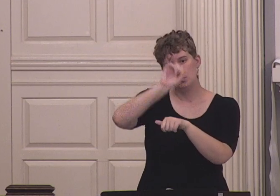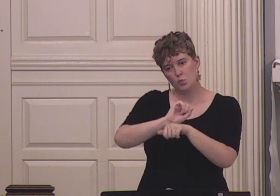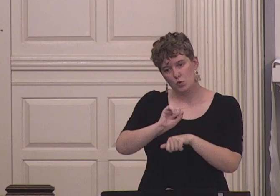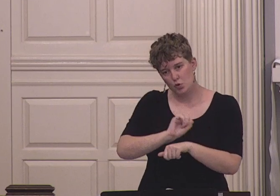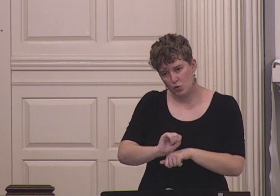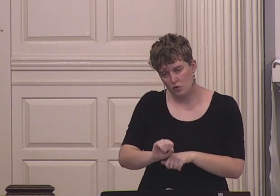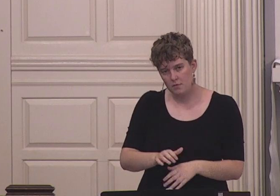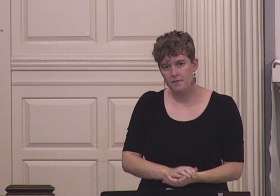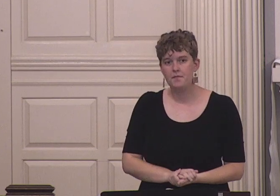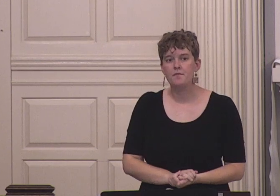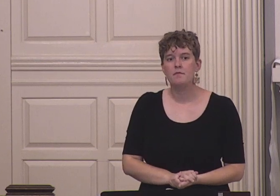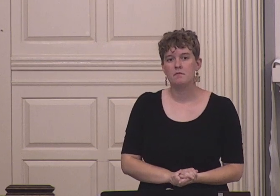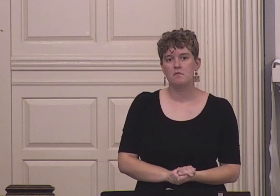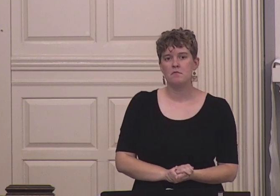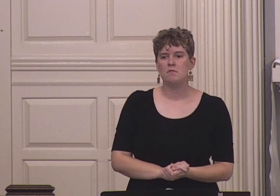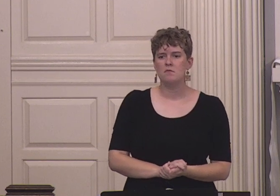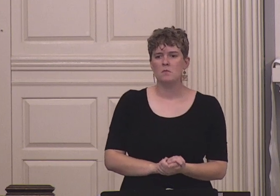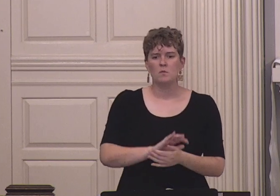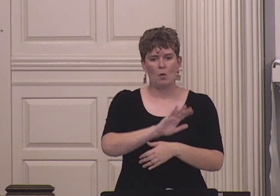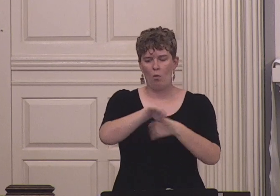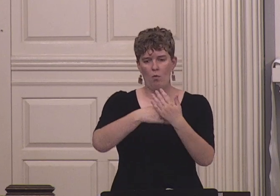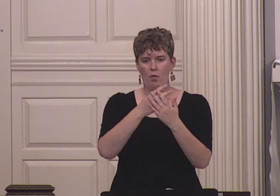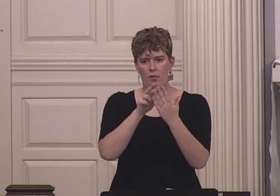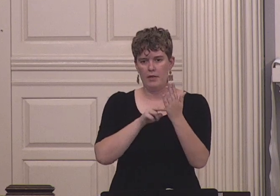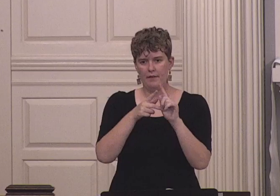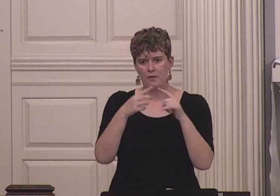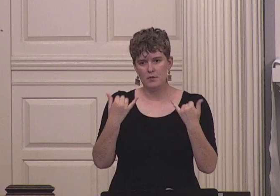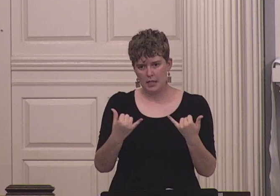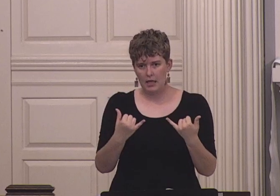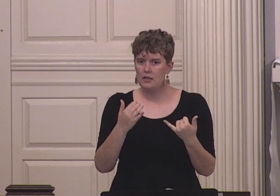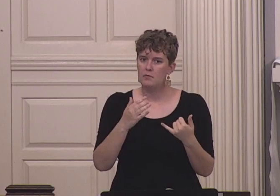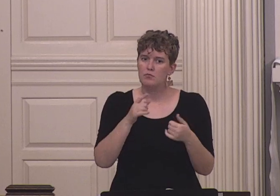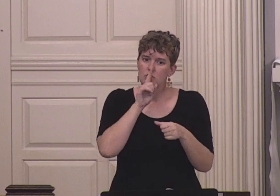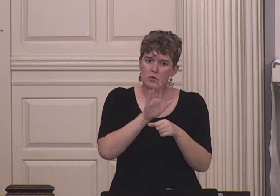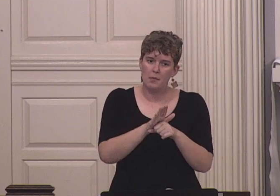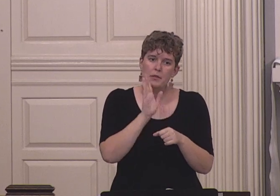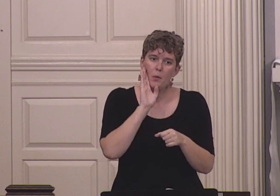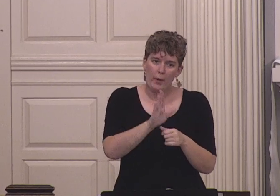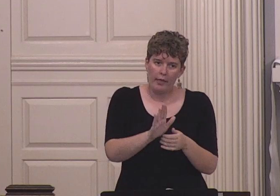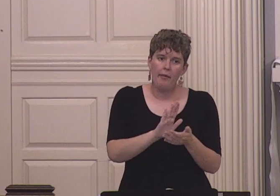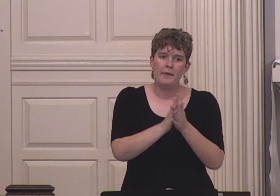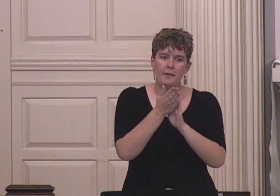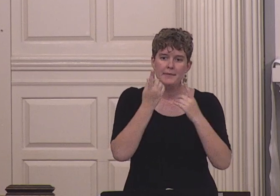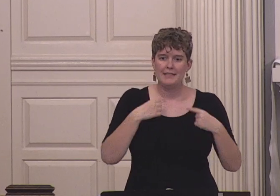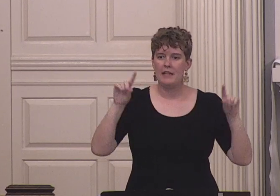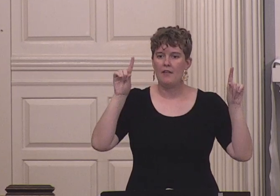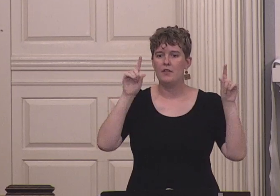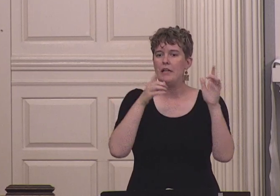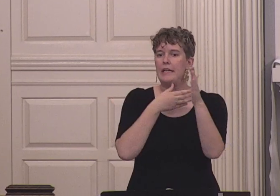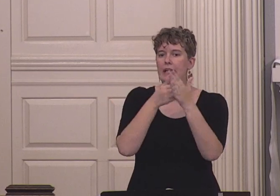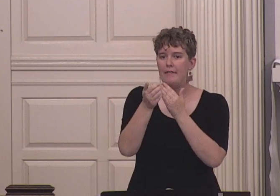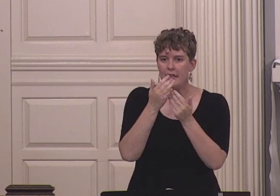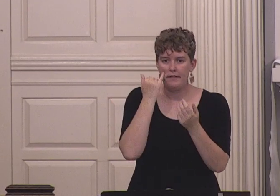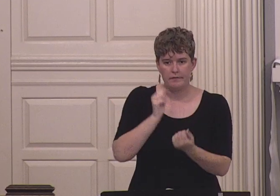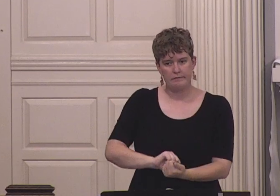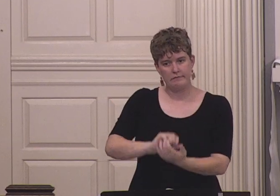The readings assure us that we will be successful despite the opposition we